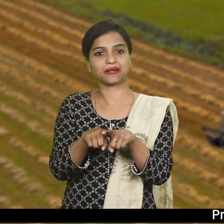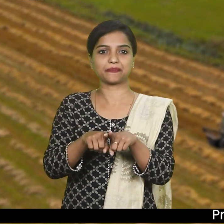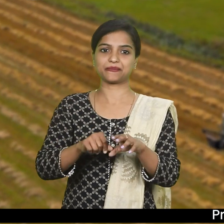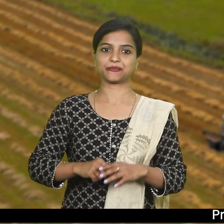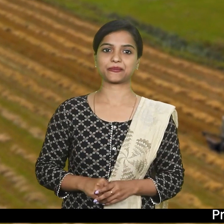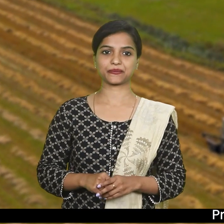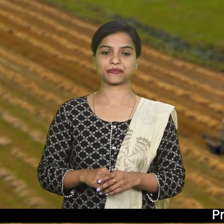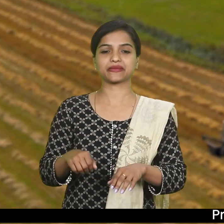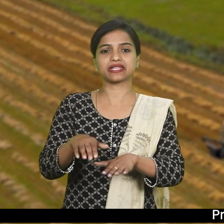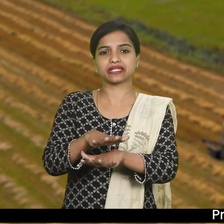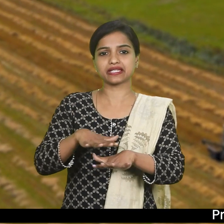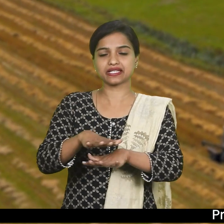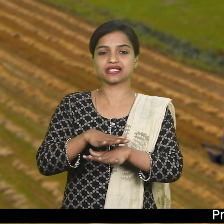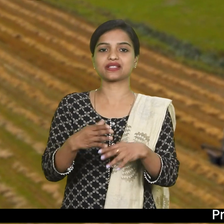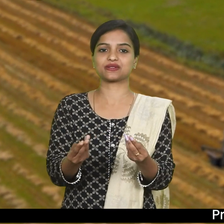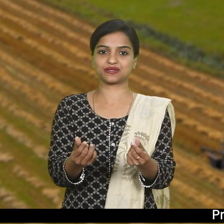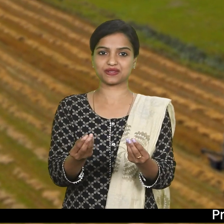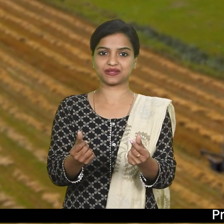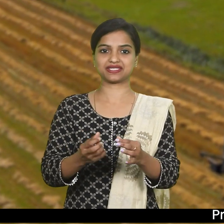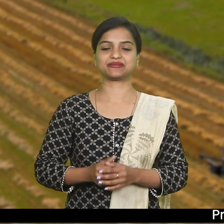Preparation of soil.